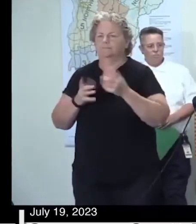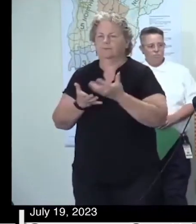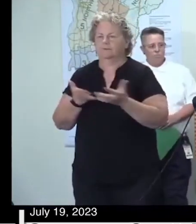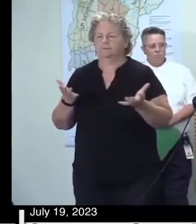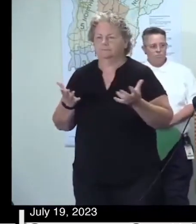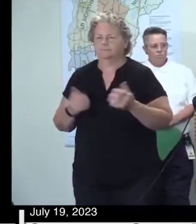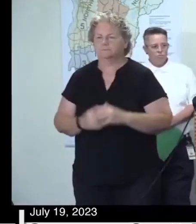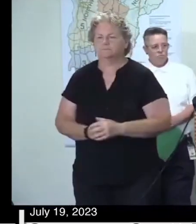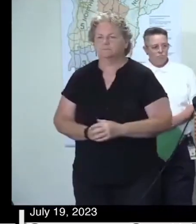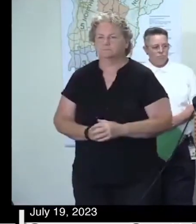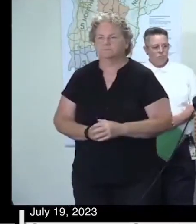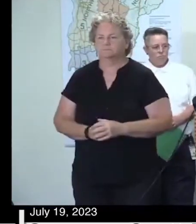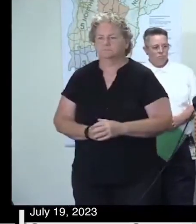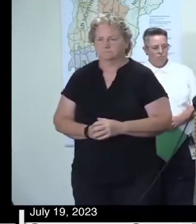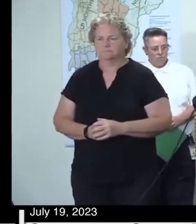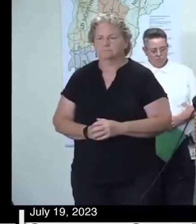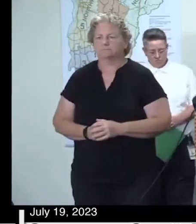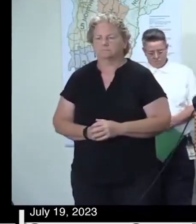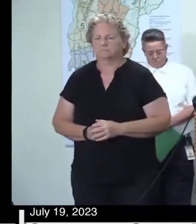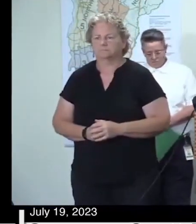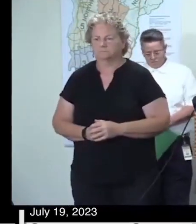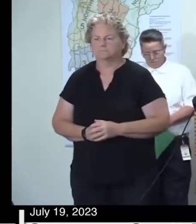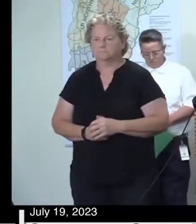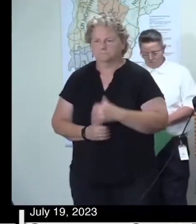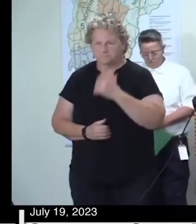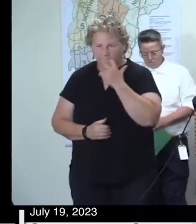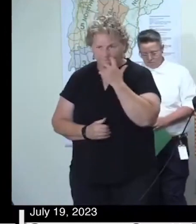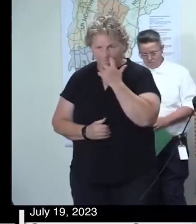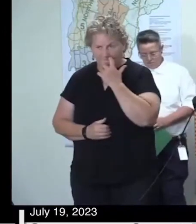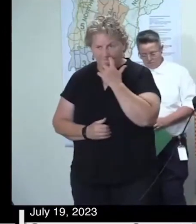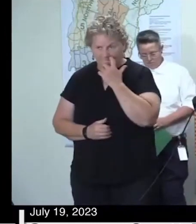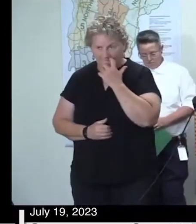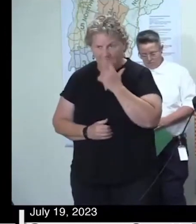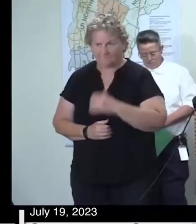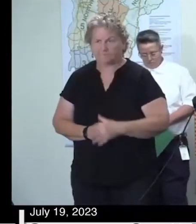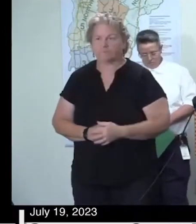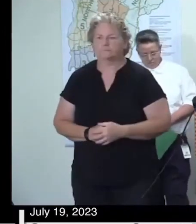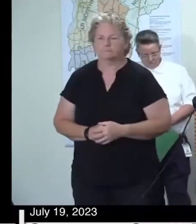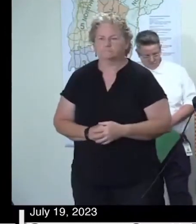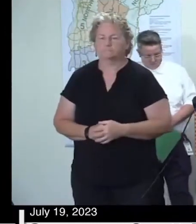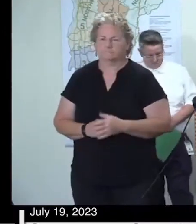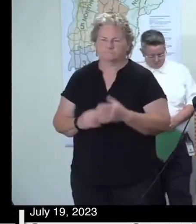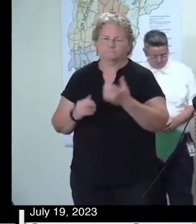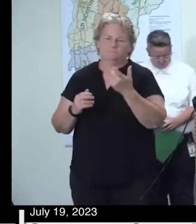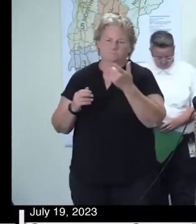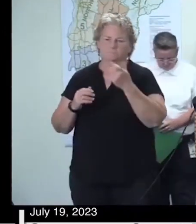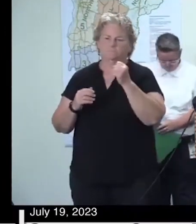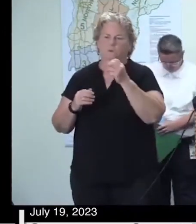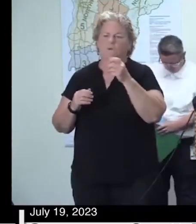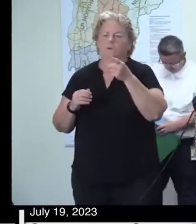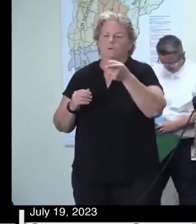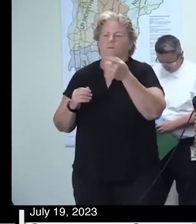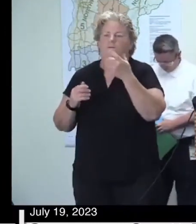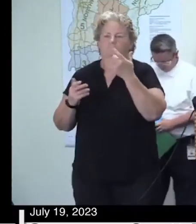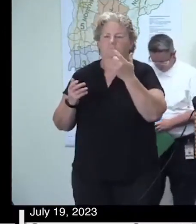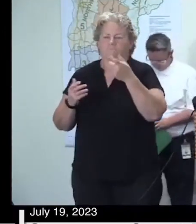We are working hard to connect volunteers and volunteer organizations to residents who need assistance at their